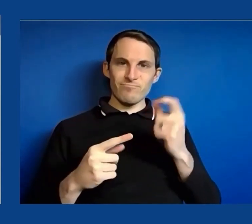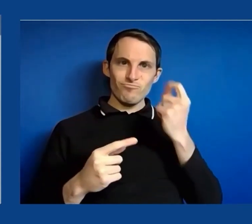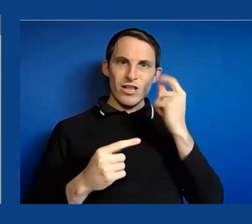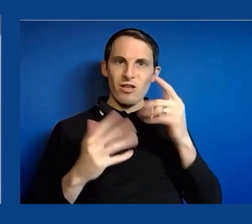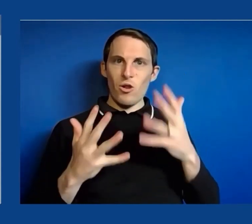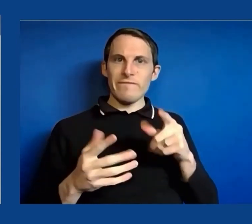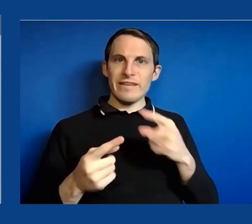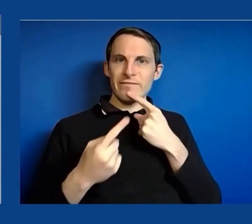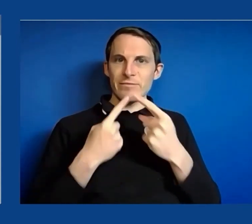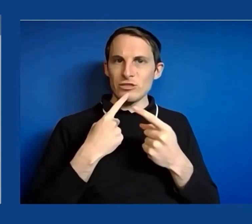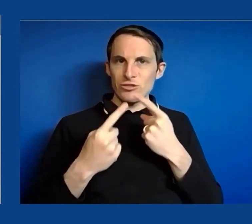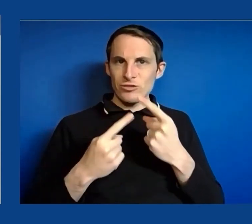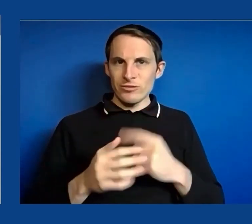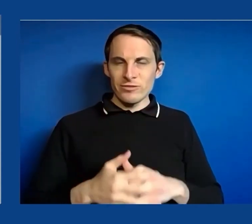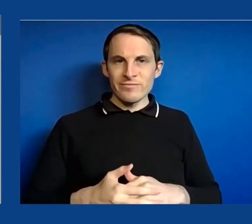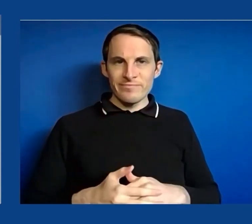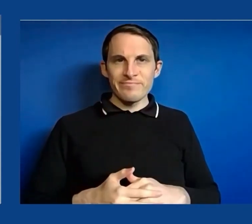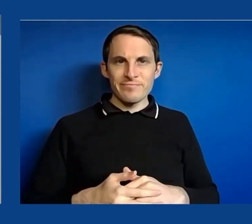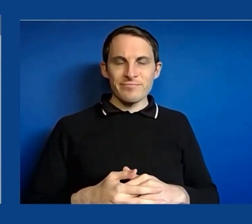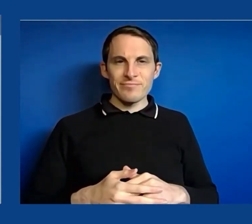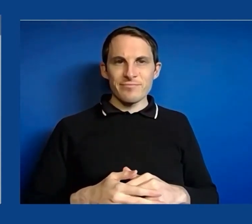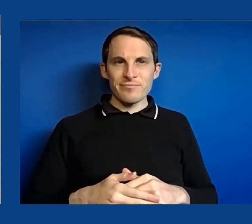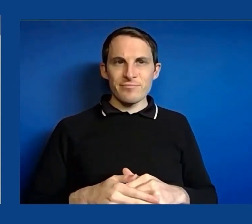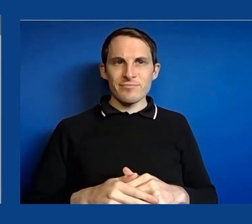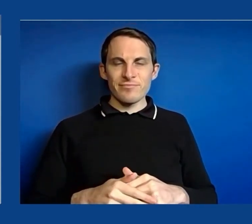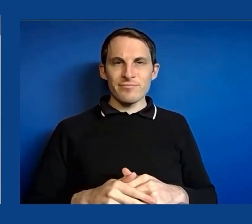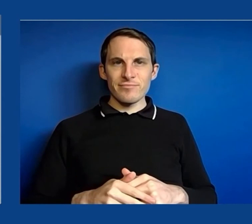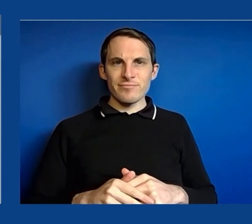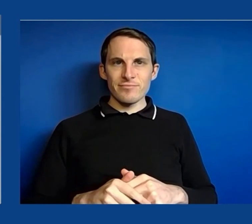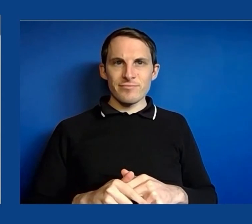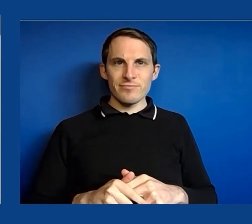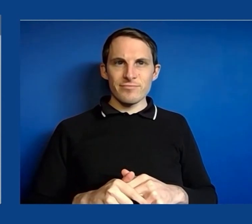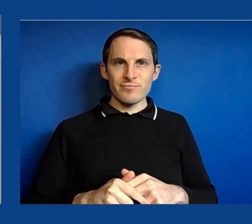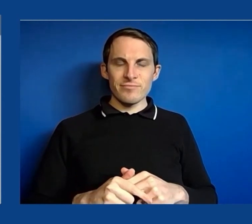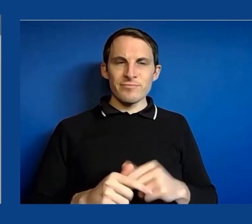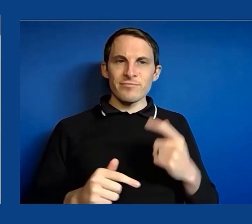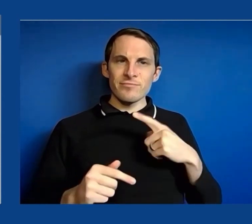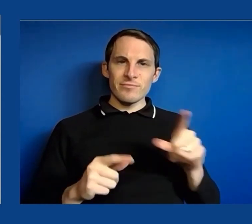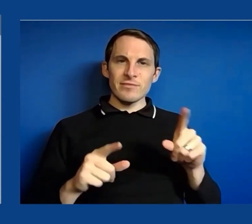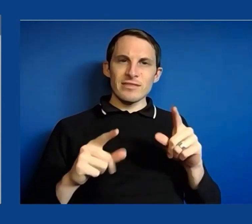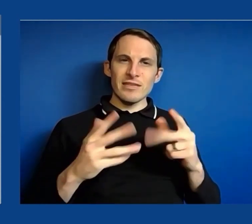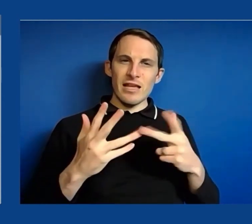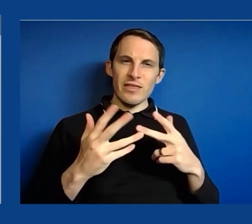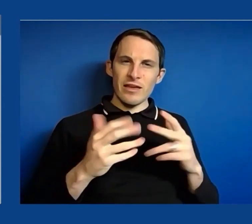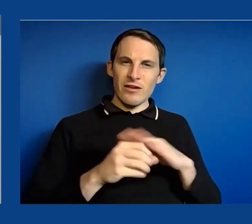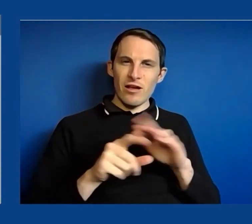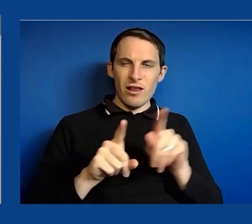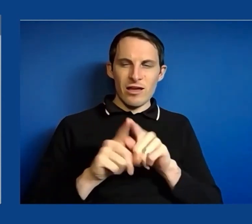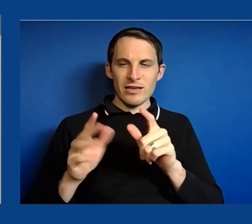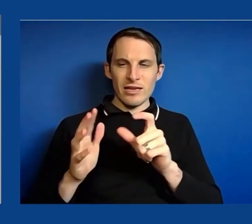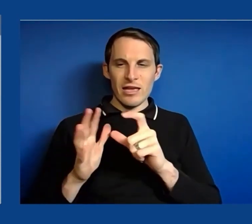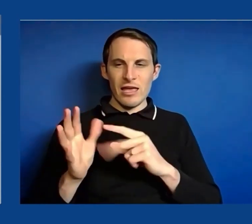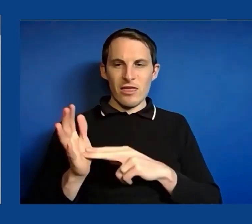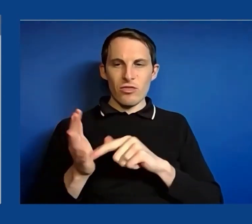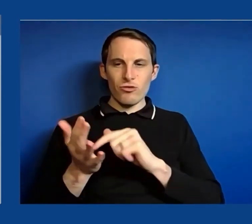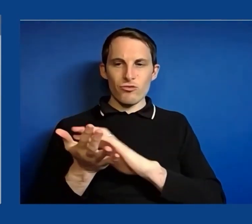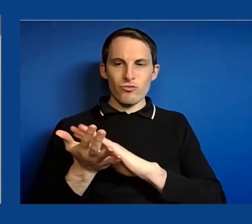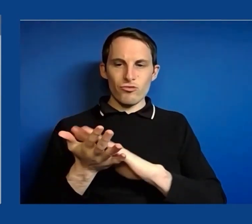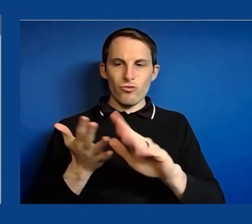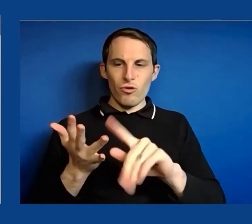it's another discipline like anthropology, but it's about the history, my